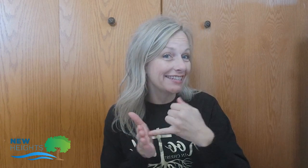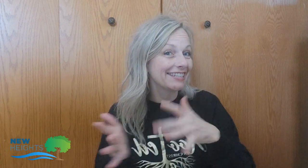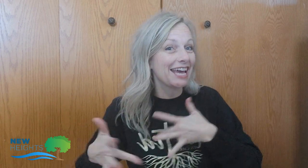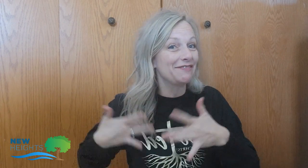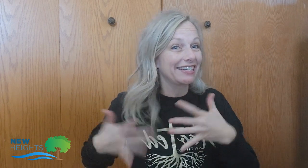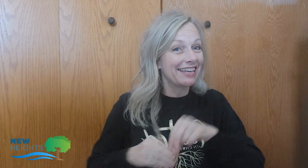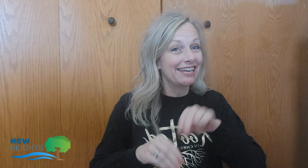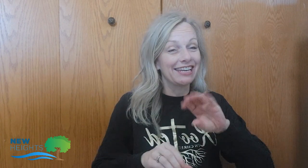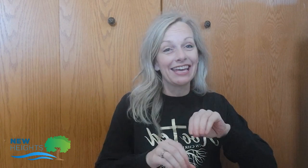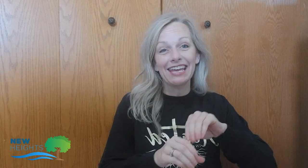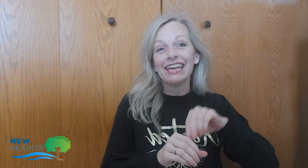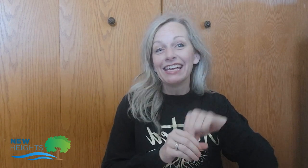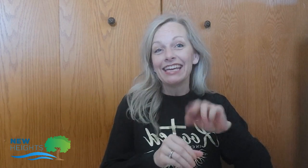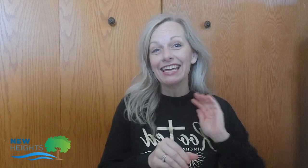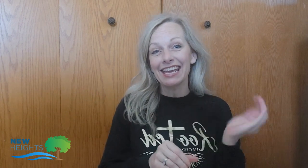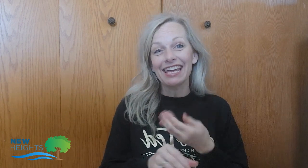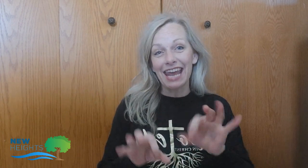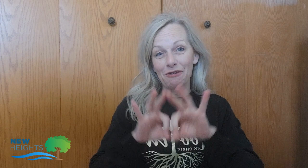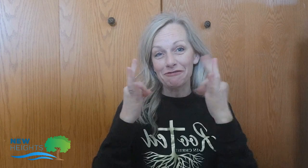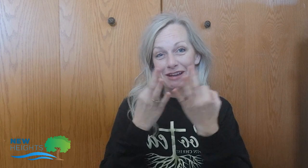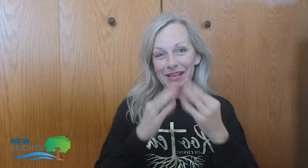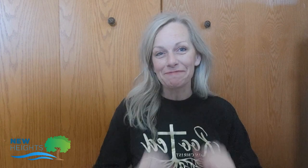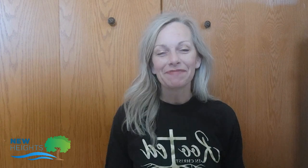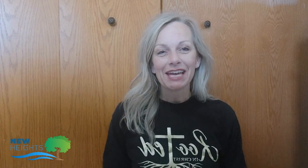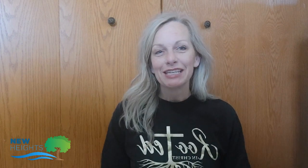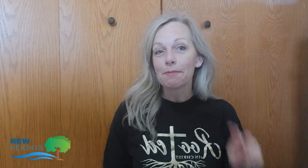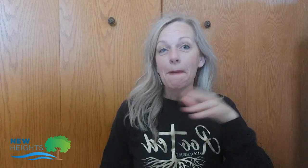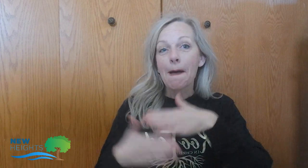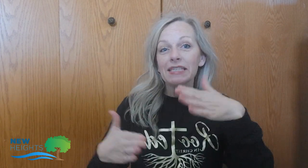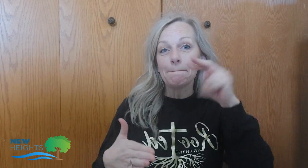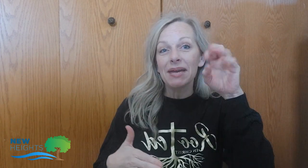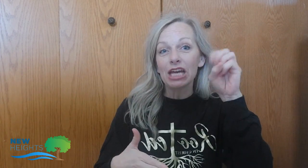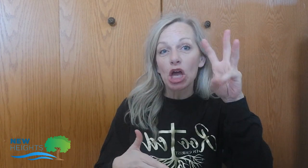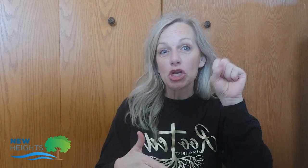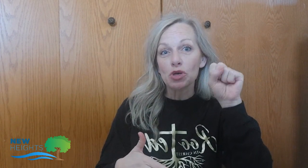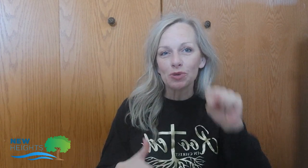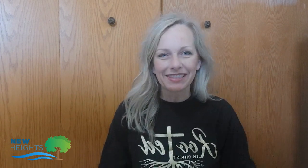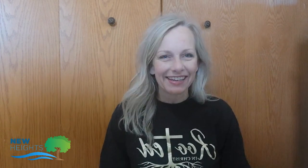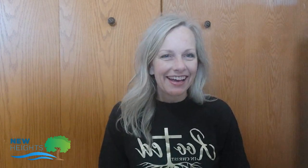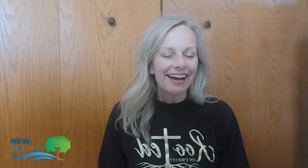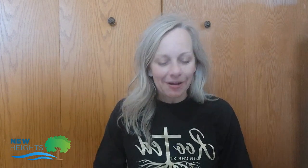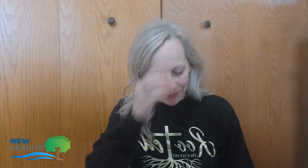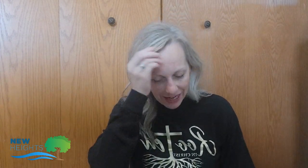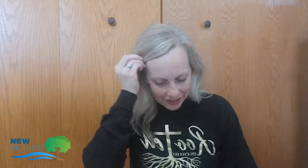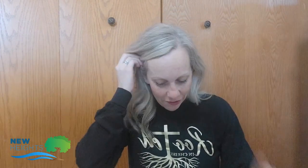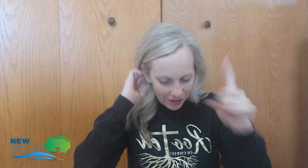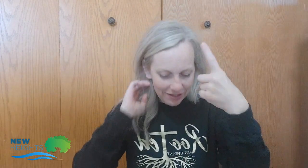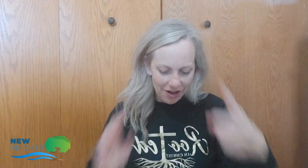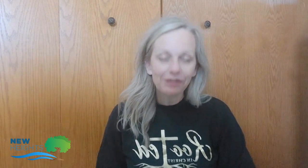It's kind of exciting in our family. Some big news. So first of all,